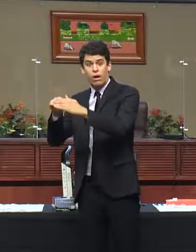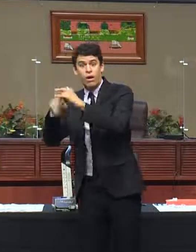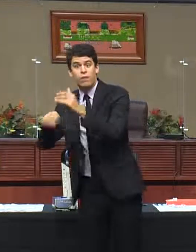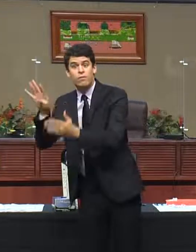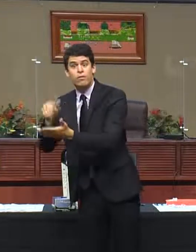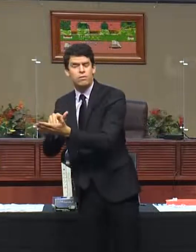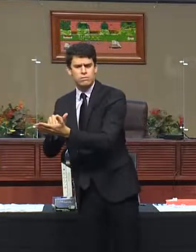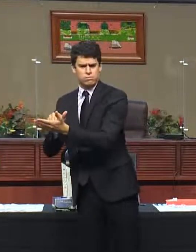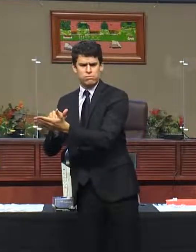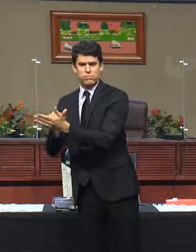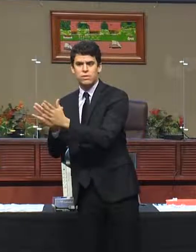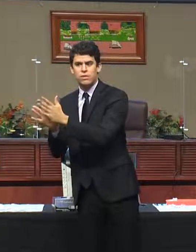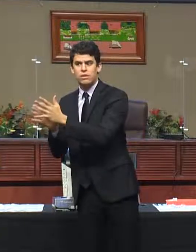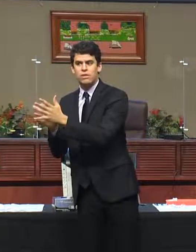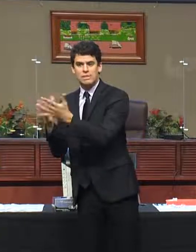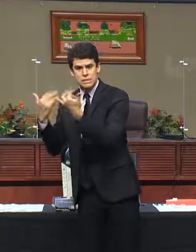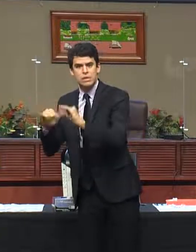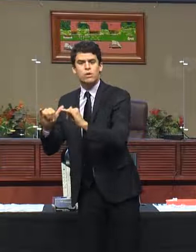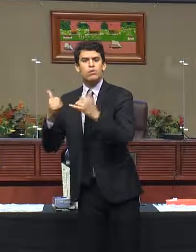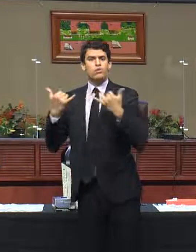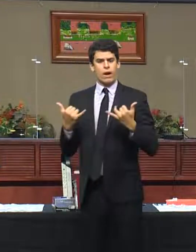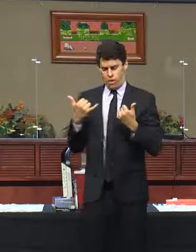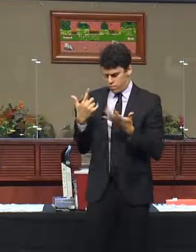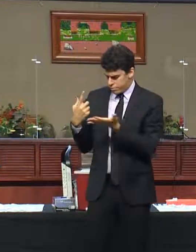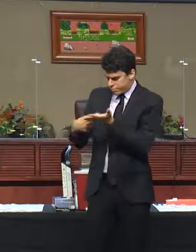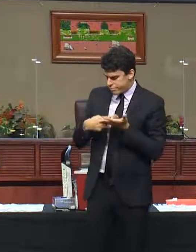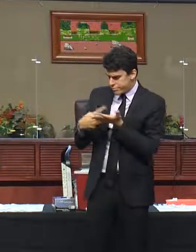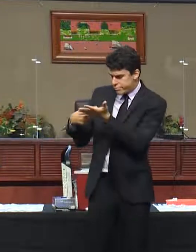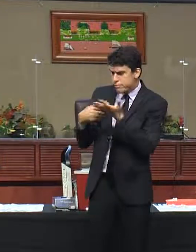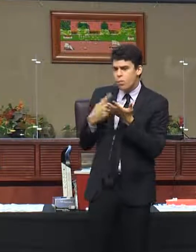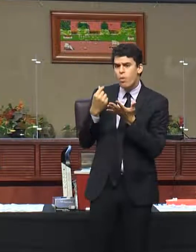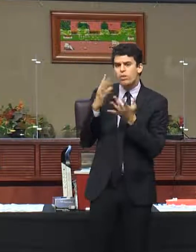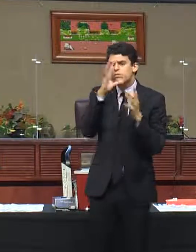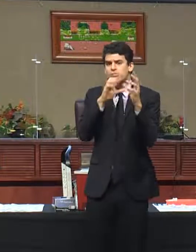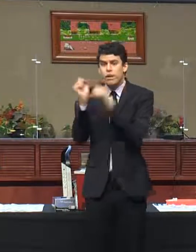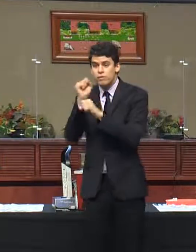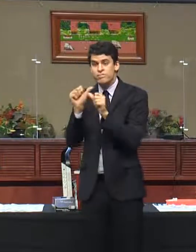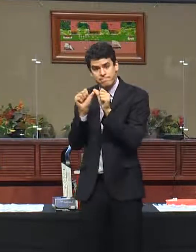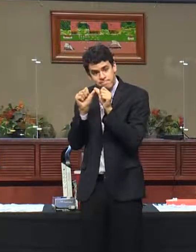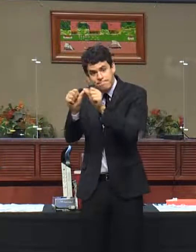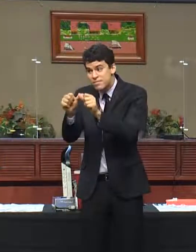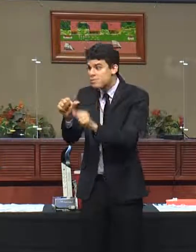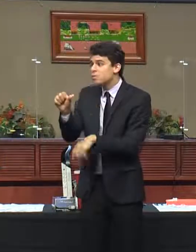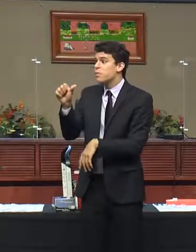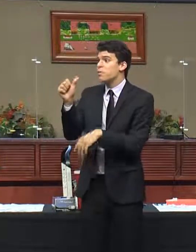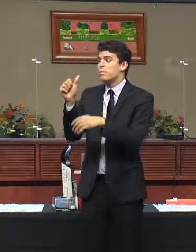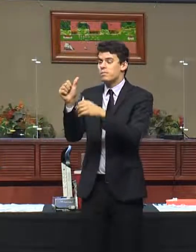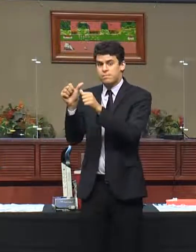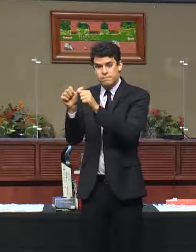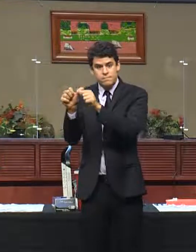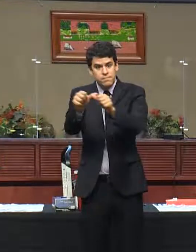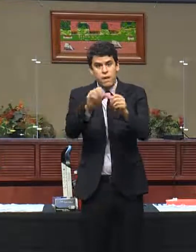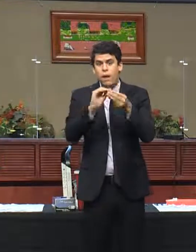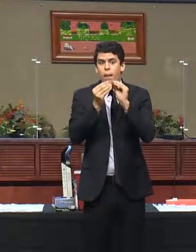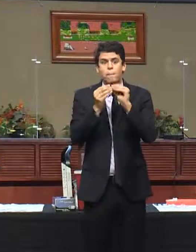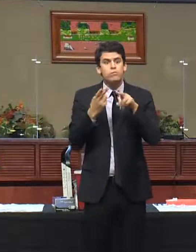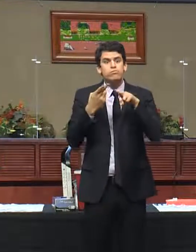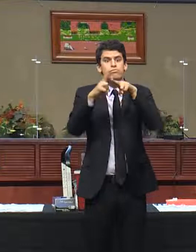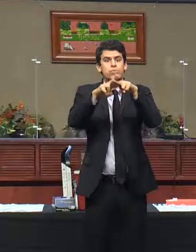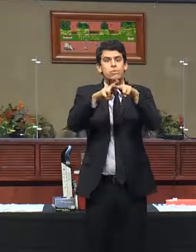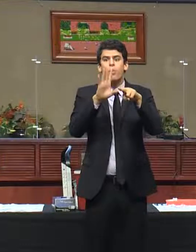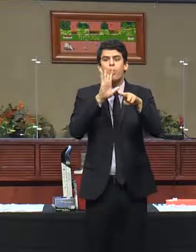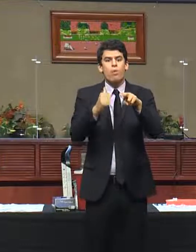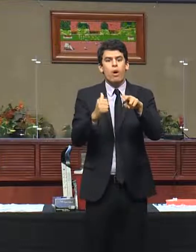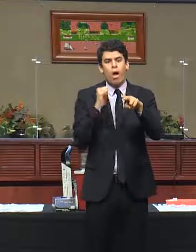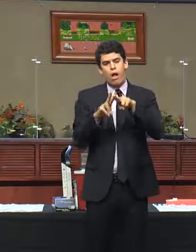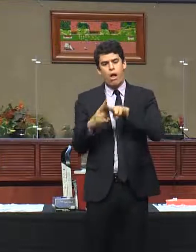with the county and identify what a strategy is best for the county to continue to do that vaccination. We